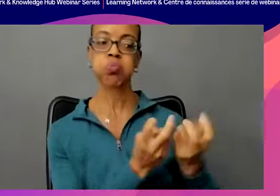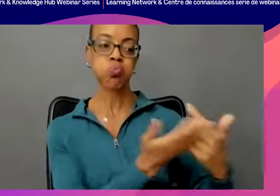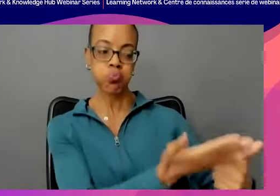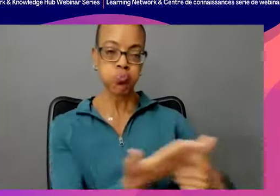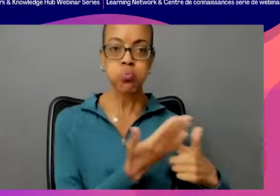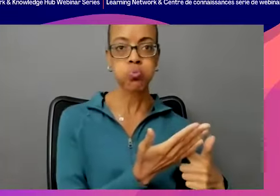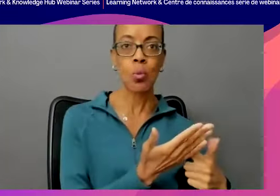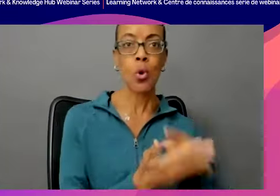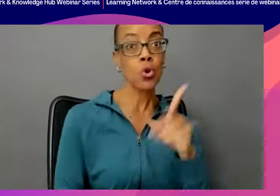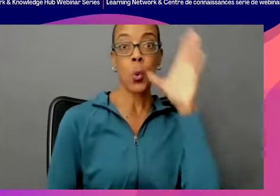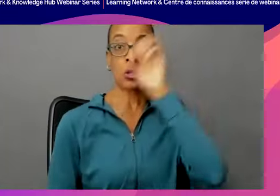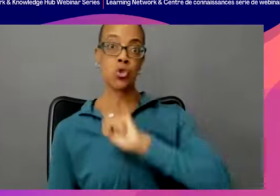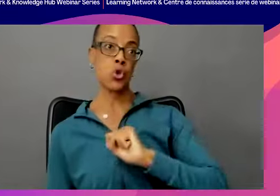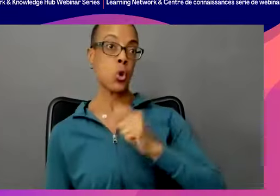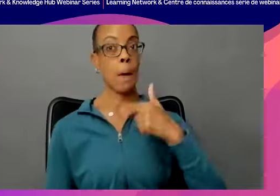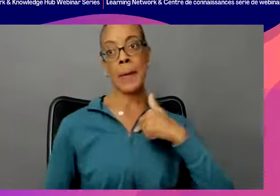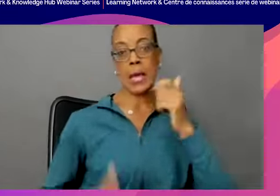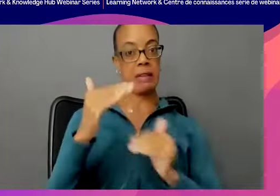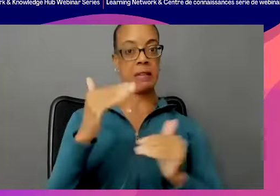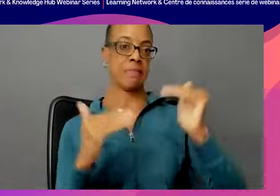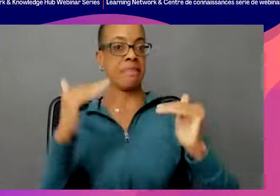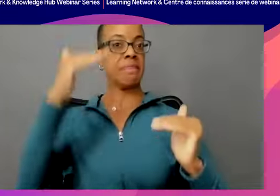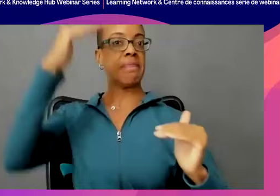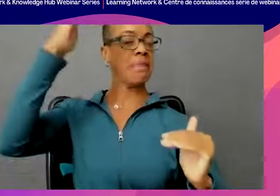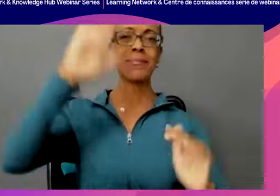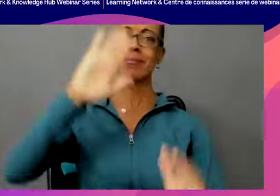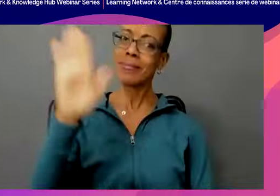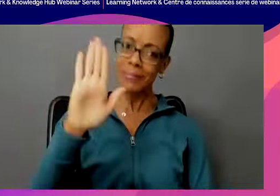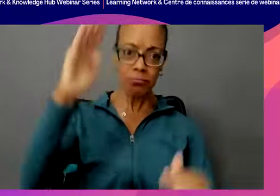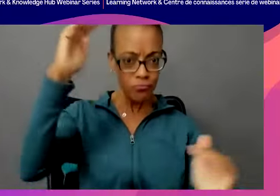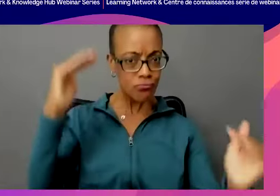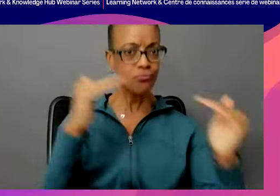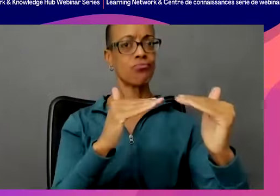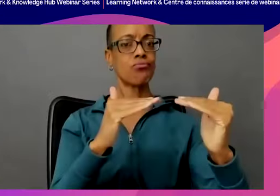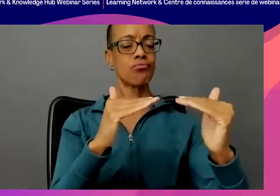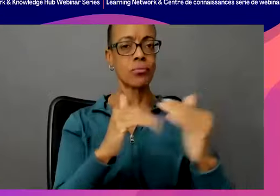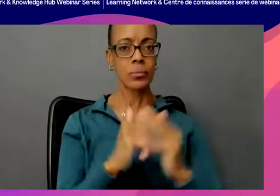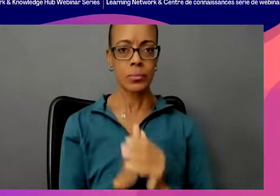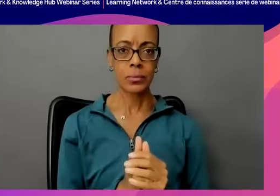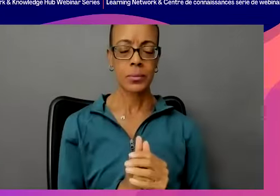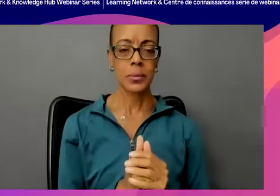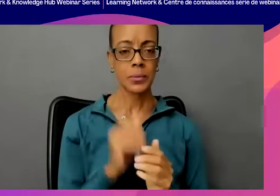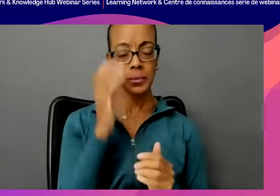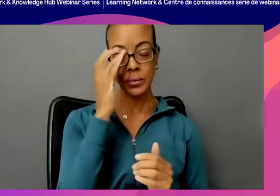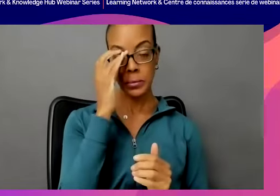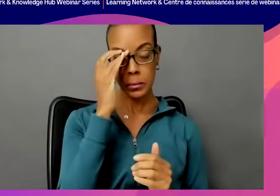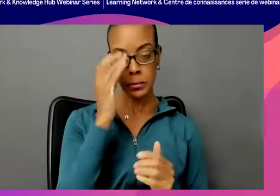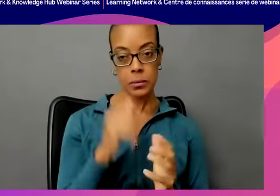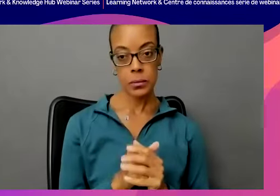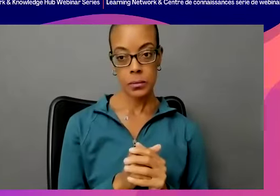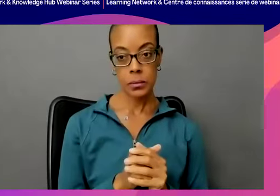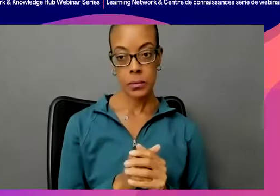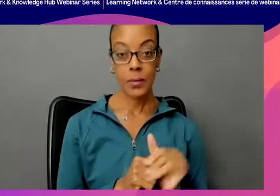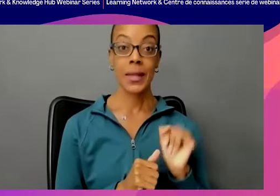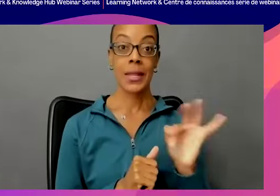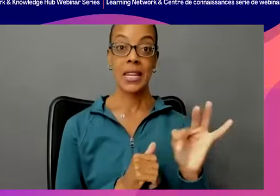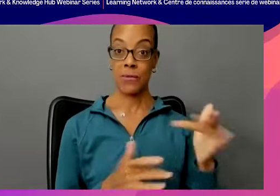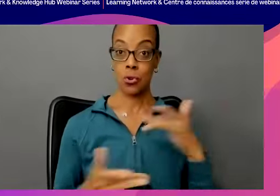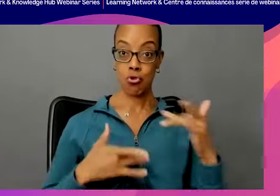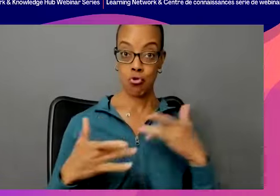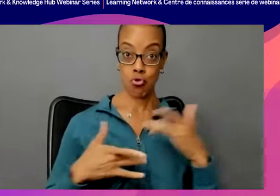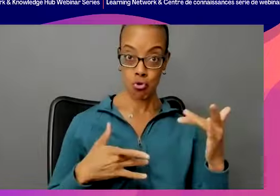assume that you're more concerned with the well-being of the family than they are with themselves. If there is a concern that is